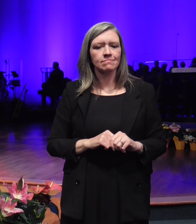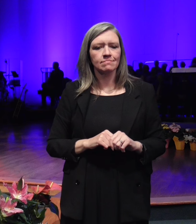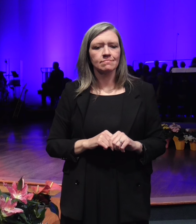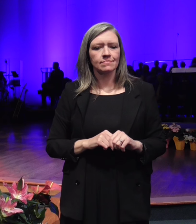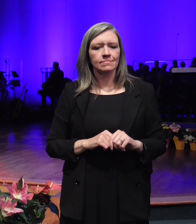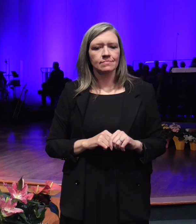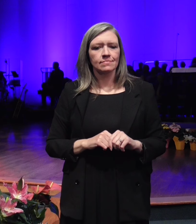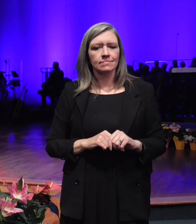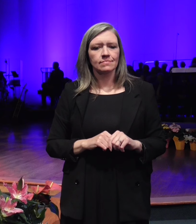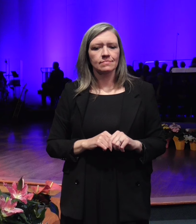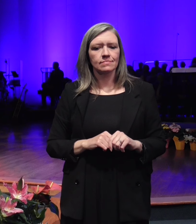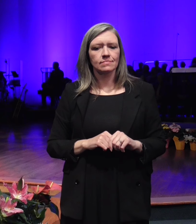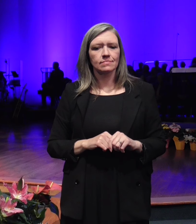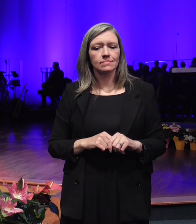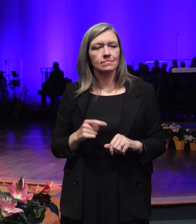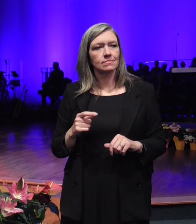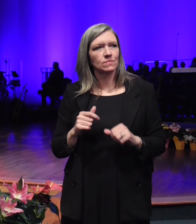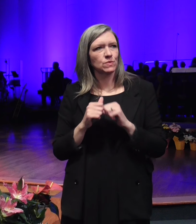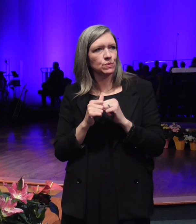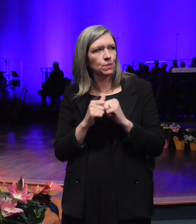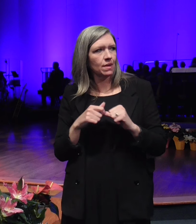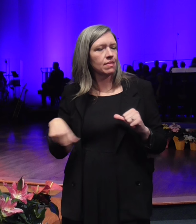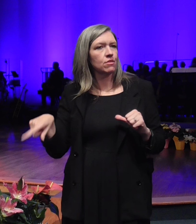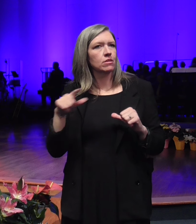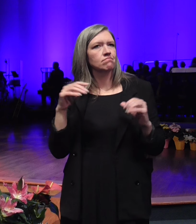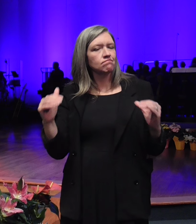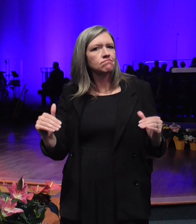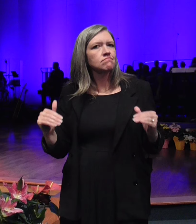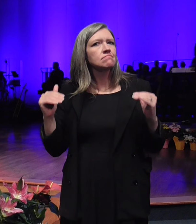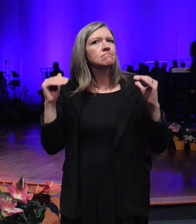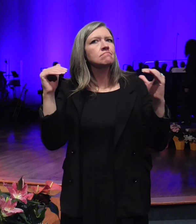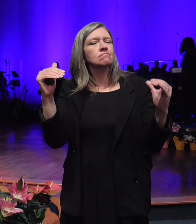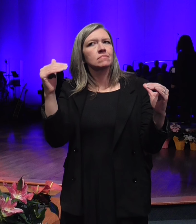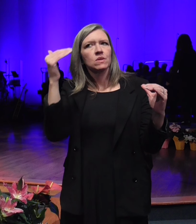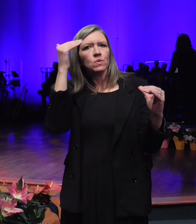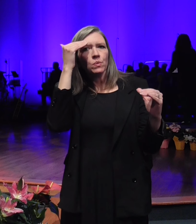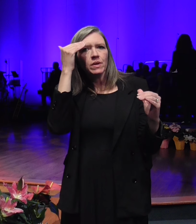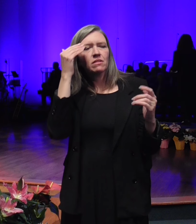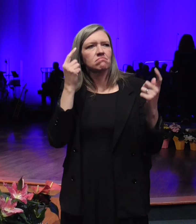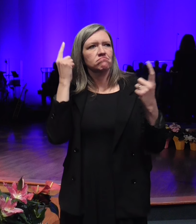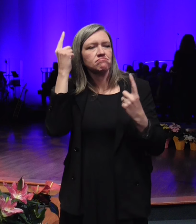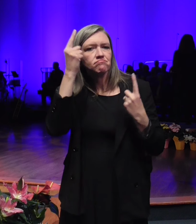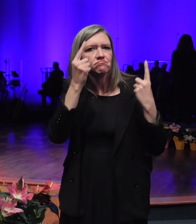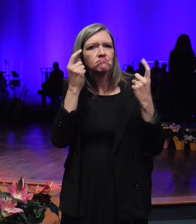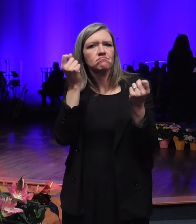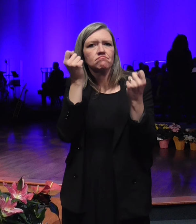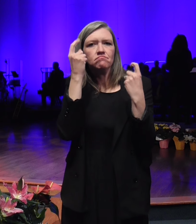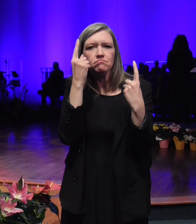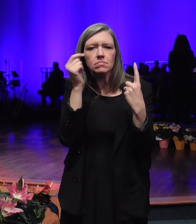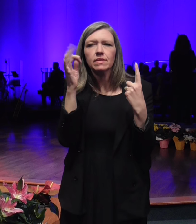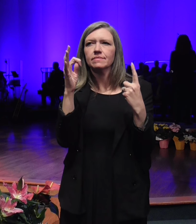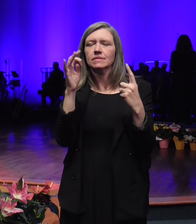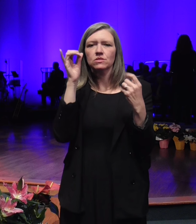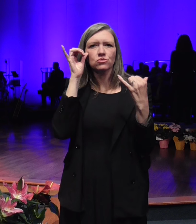And we rise up together in our awareness, in the consciousness of eternal life.